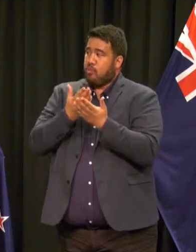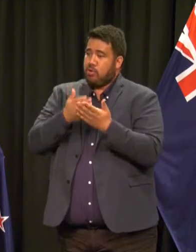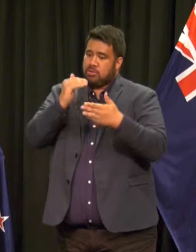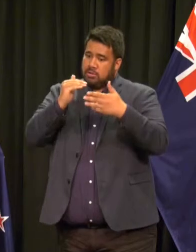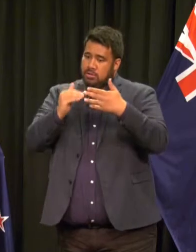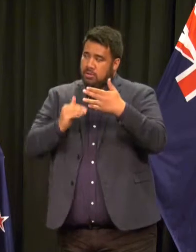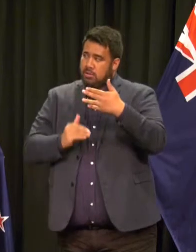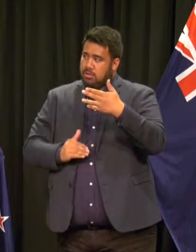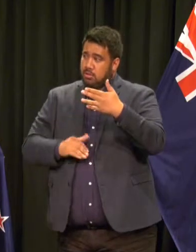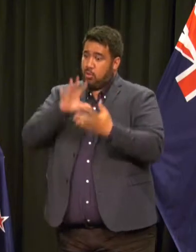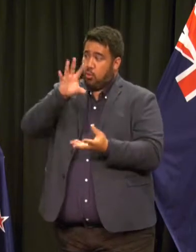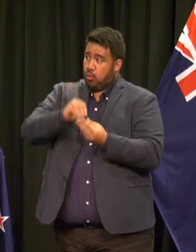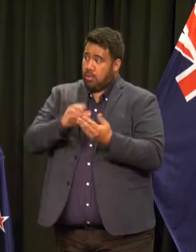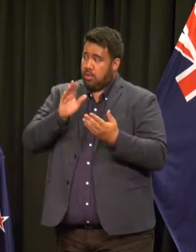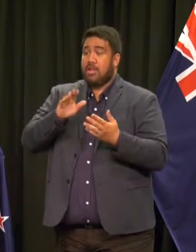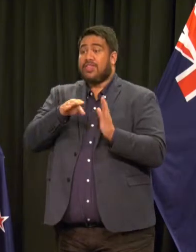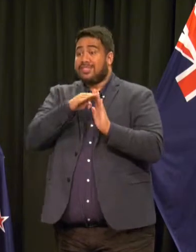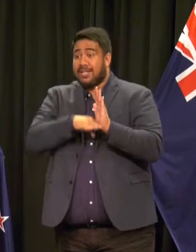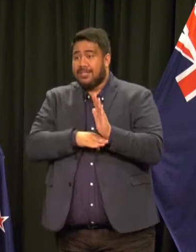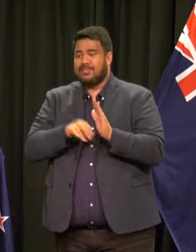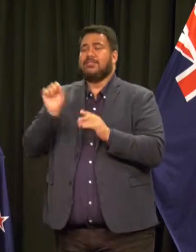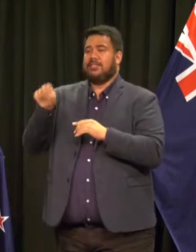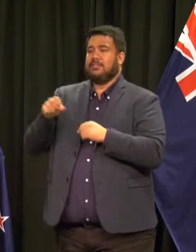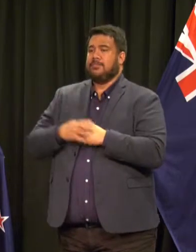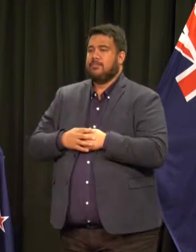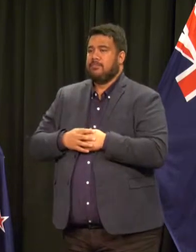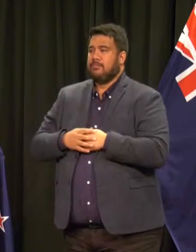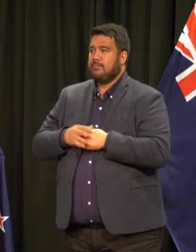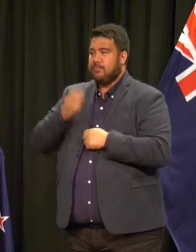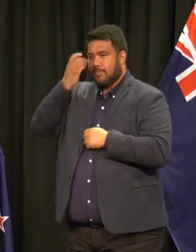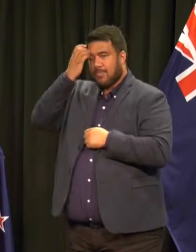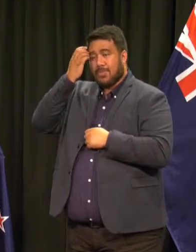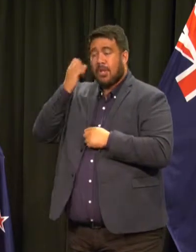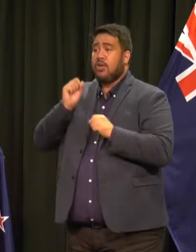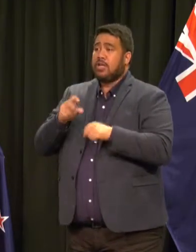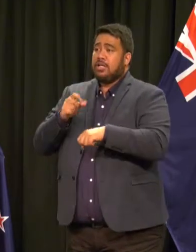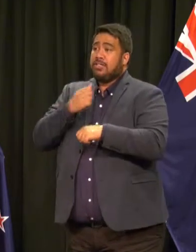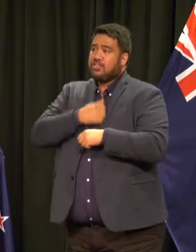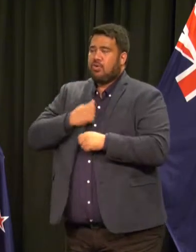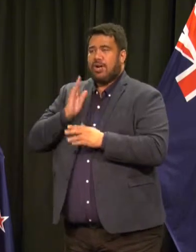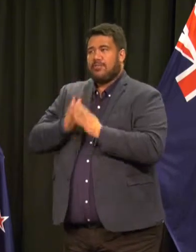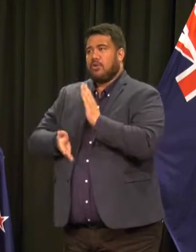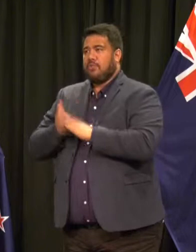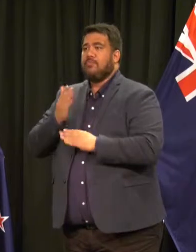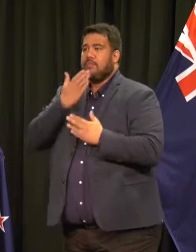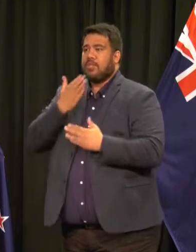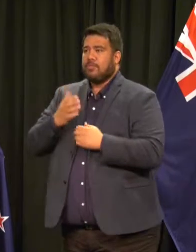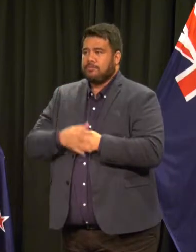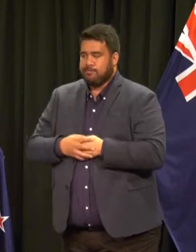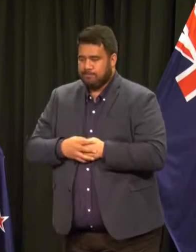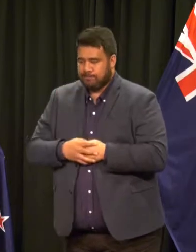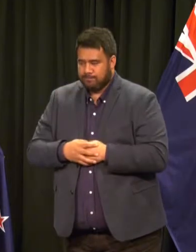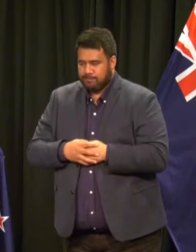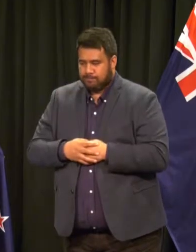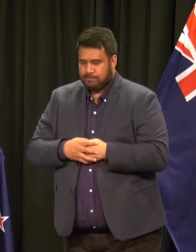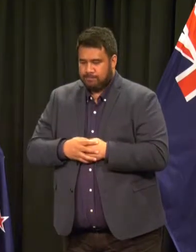enough? The standards? Yeah. Yes, I did. Sorry, but I've got to get going. Thank you very much.